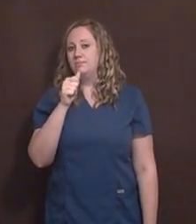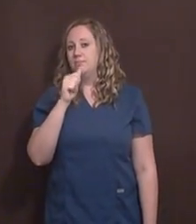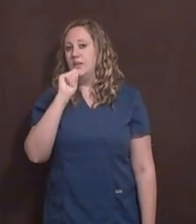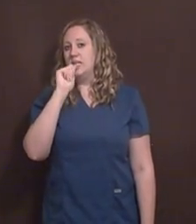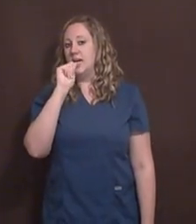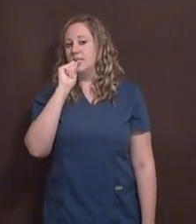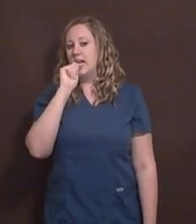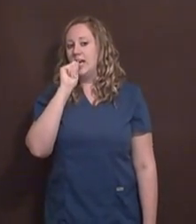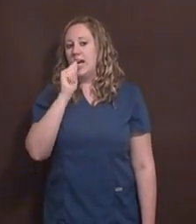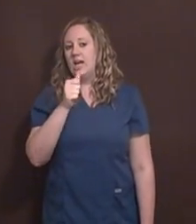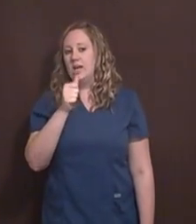Nut.